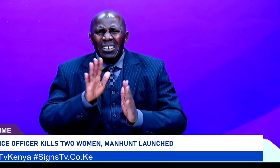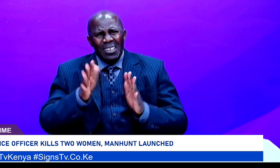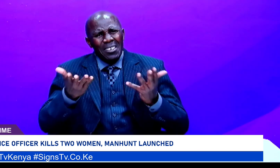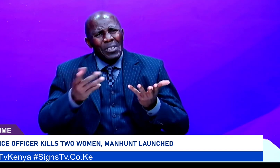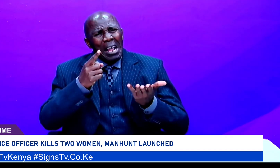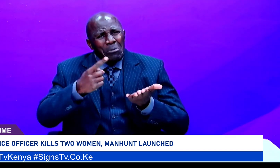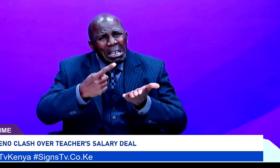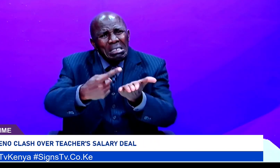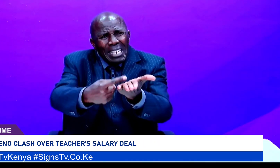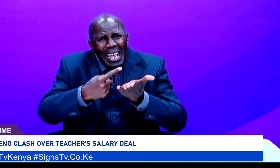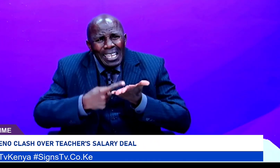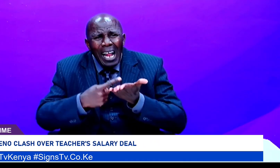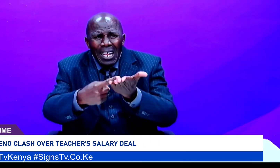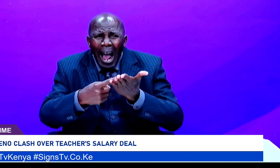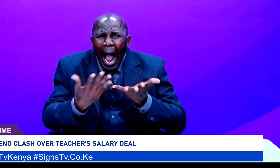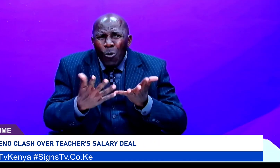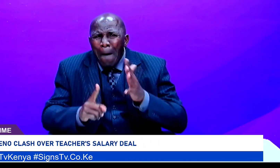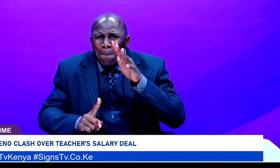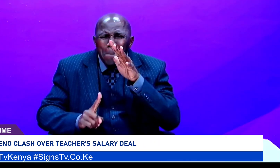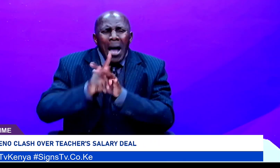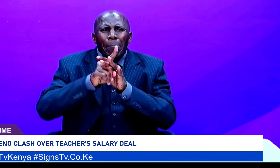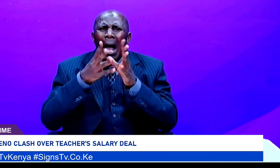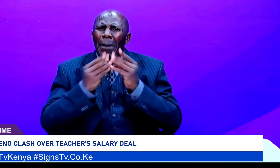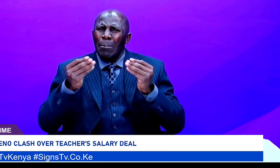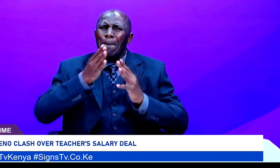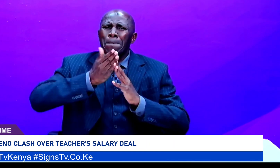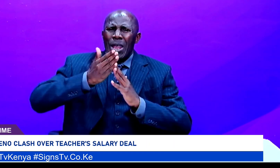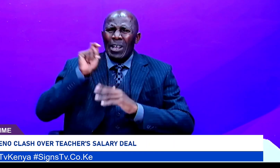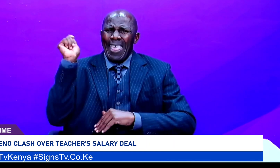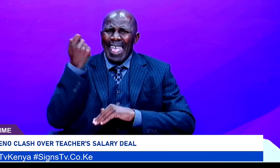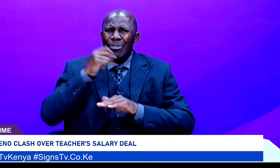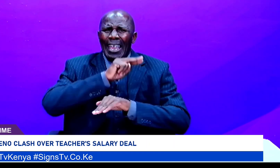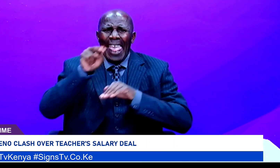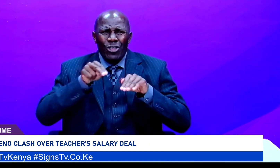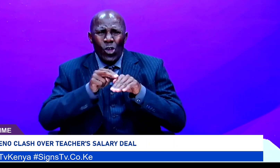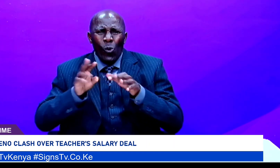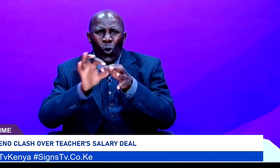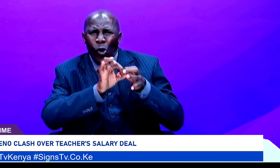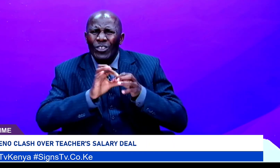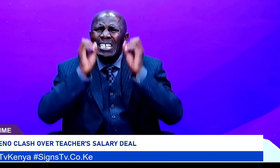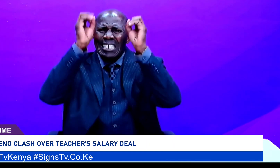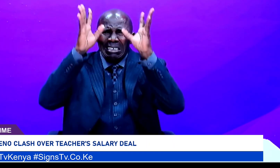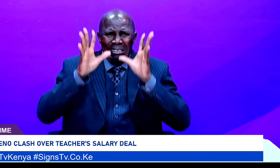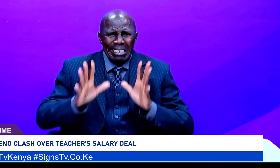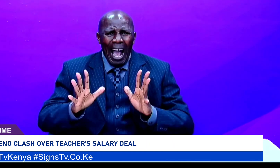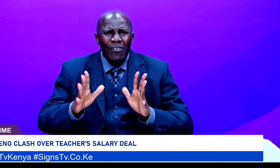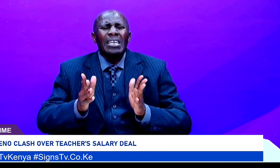And on to our final news update. A dispute has emerged between Kenya National Union of Teachers, that is